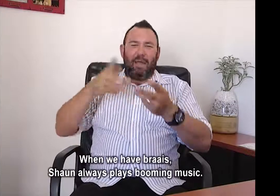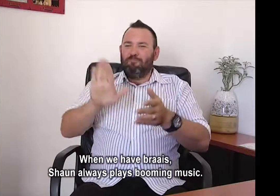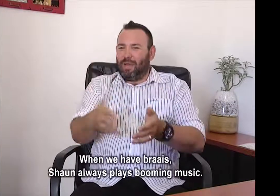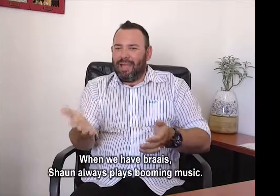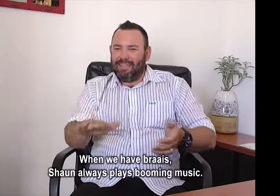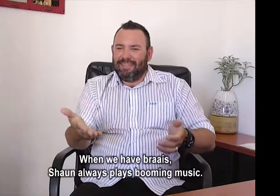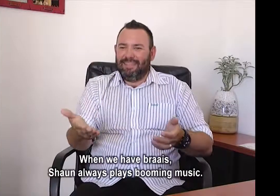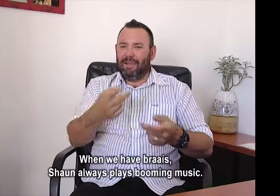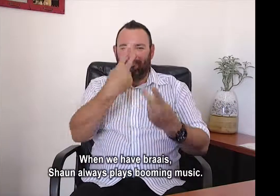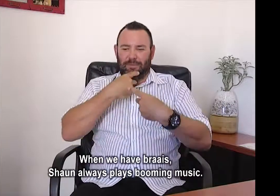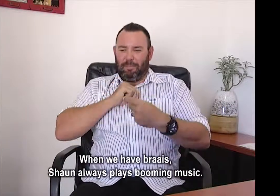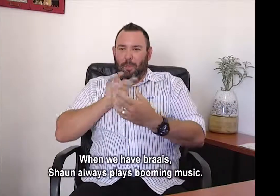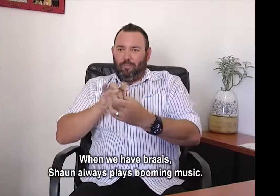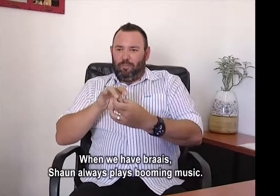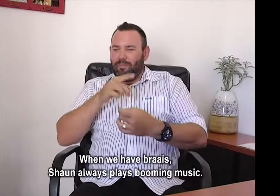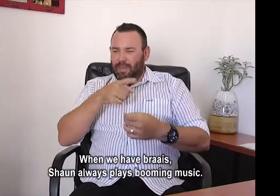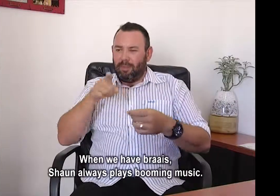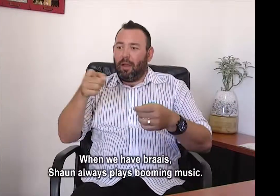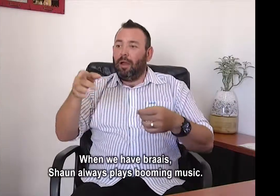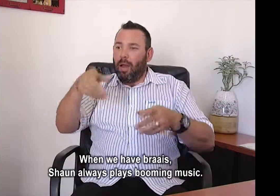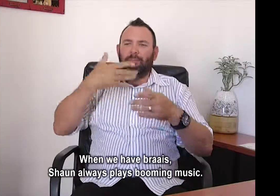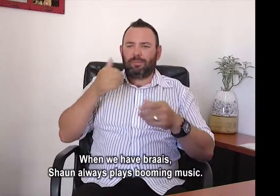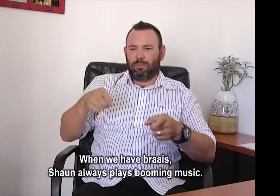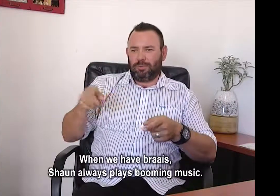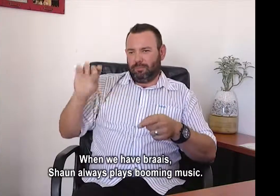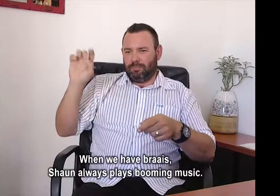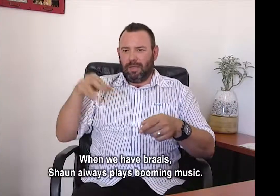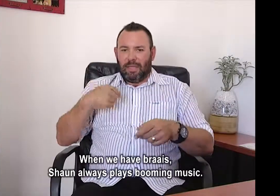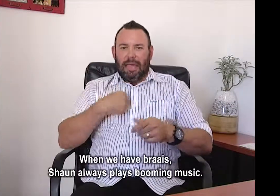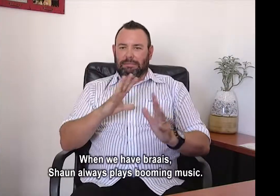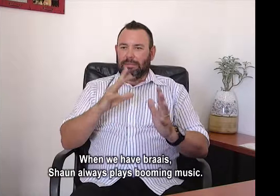When we have fries, Shaun always plays booming music.